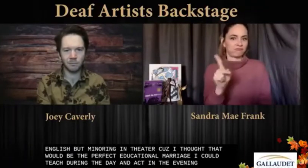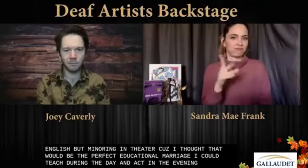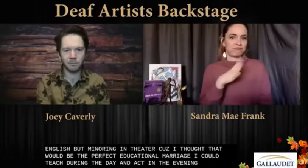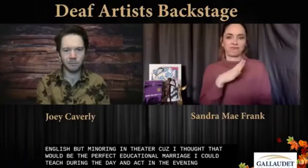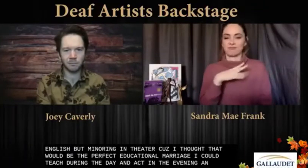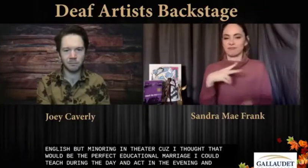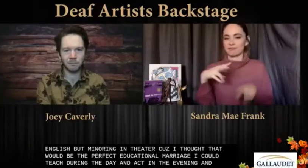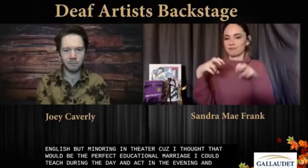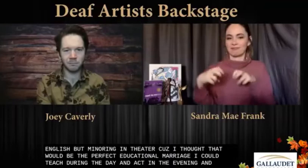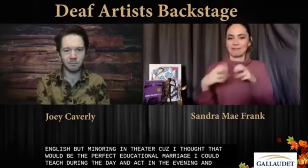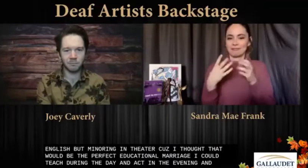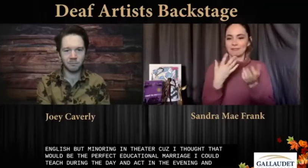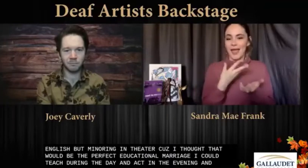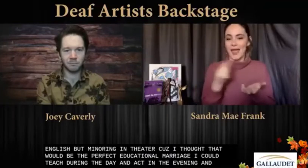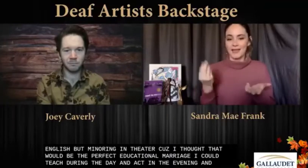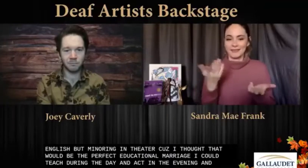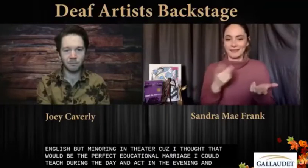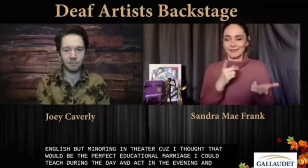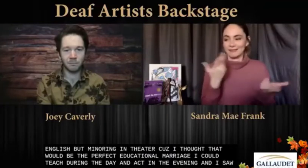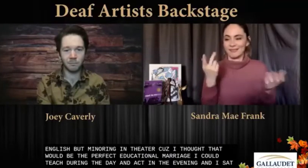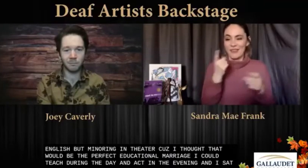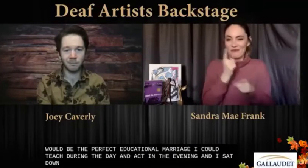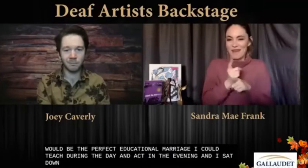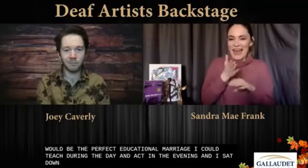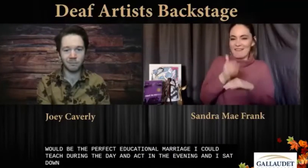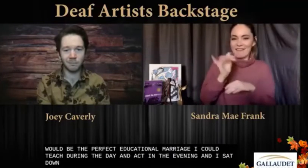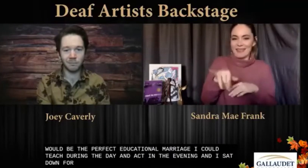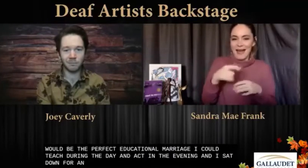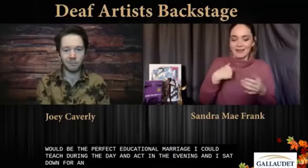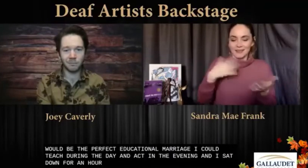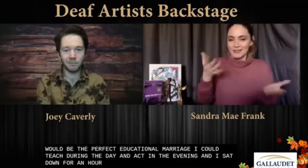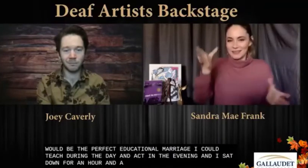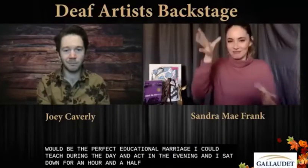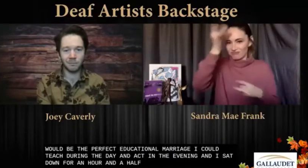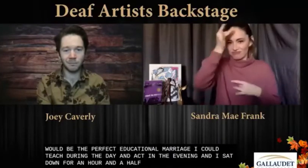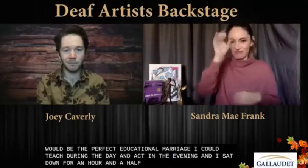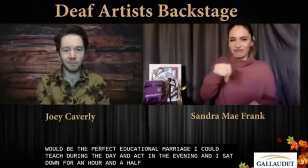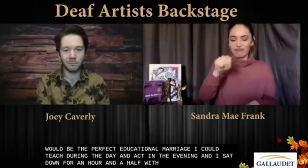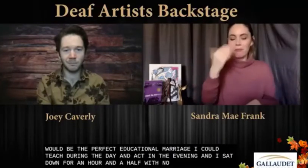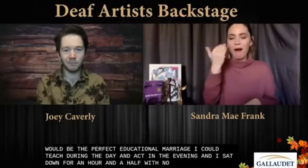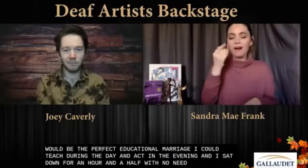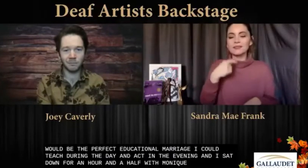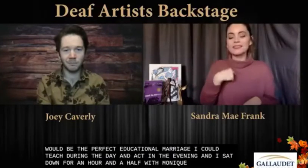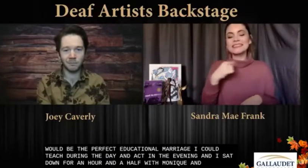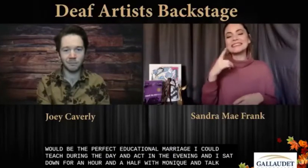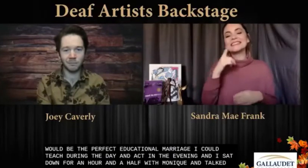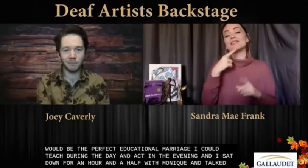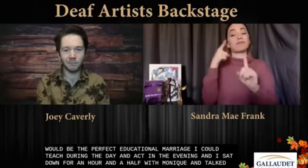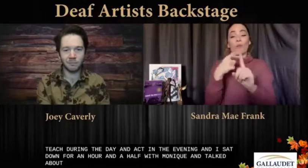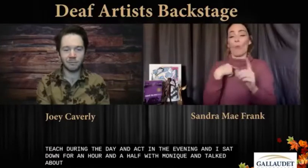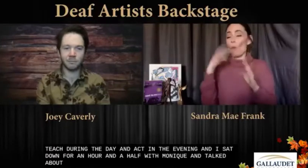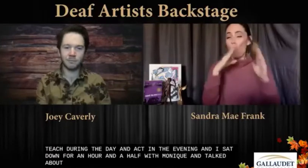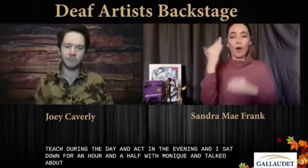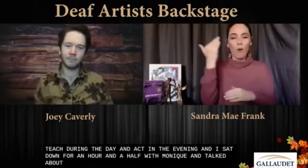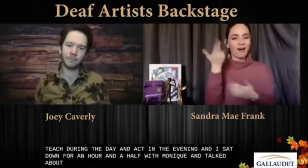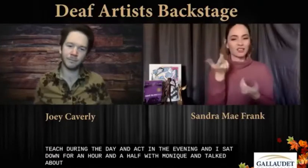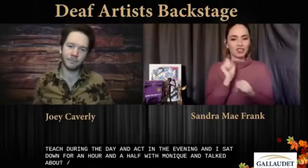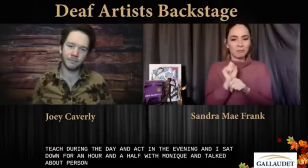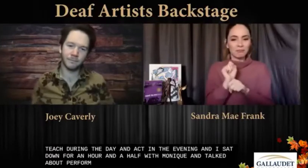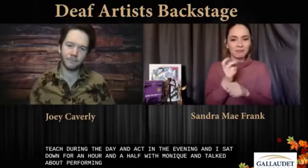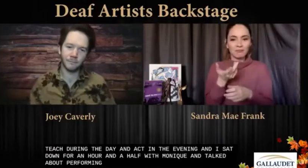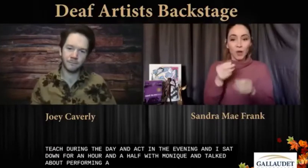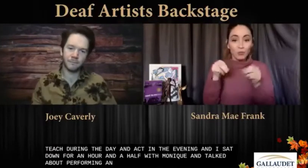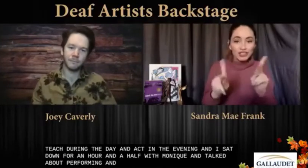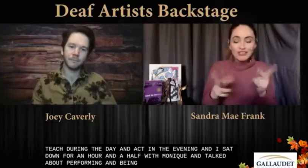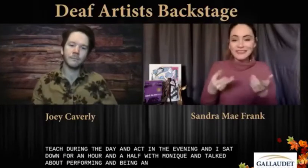and I sat down for an hour and a half with Monique and talked about performing